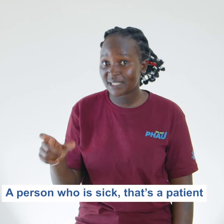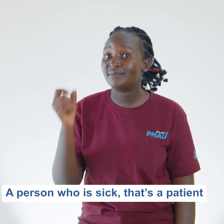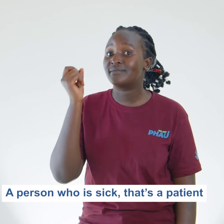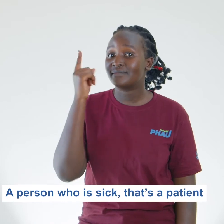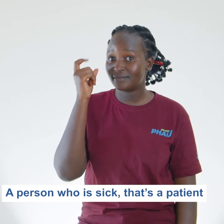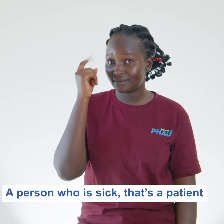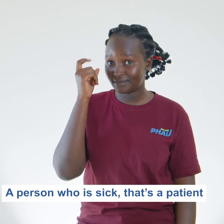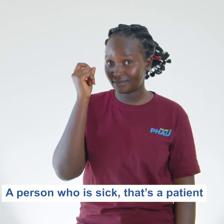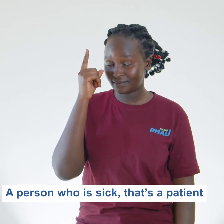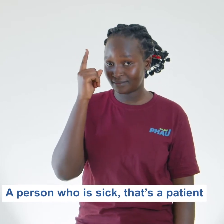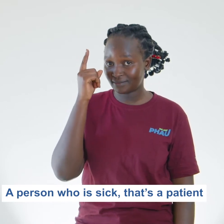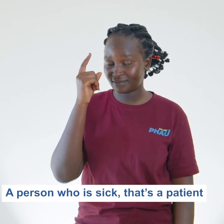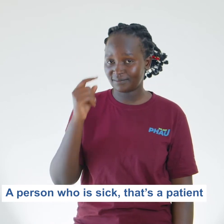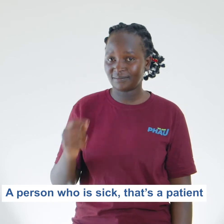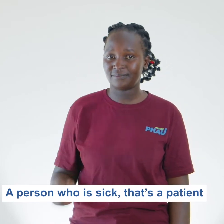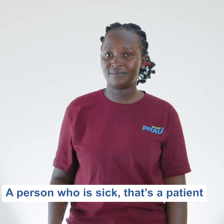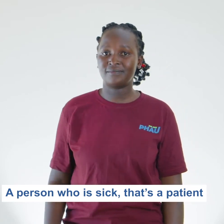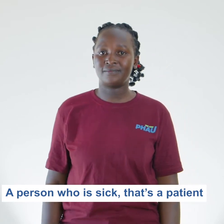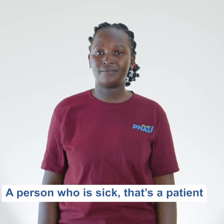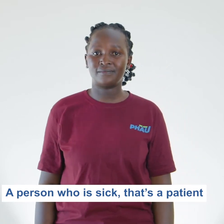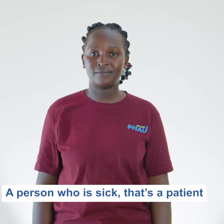A person who is sick, that's a patient,